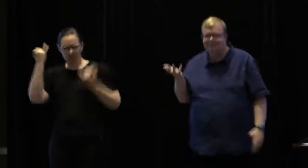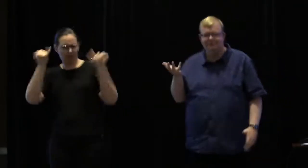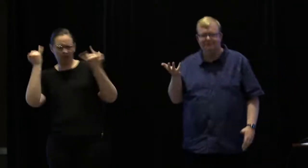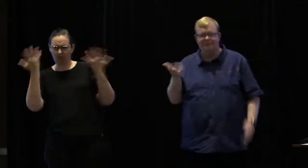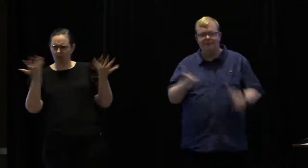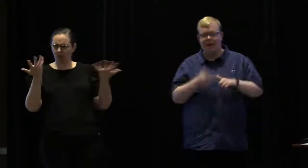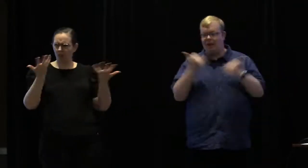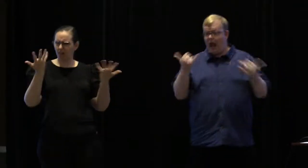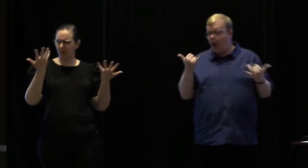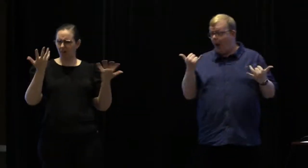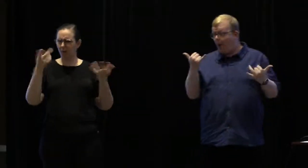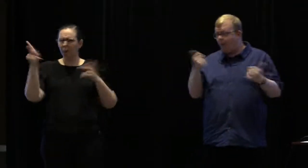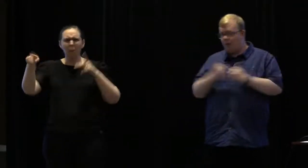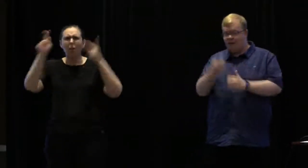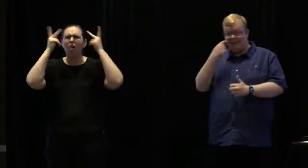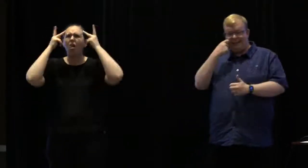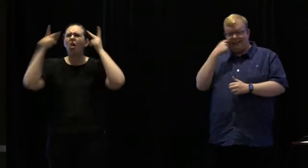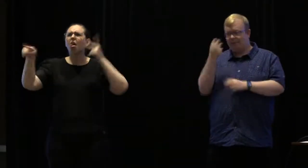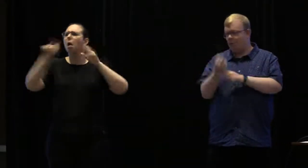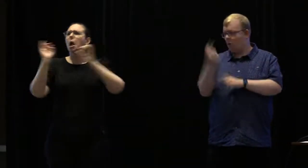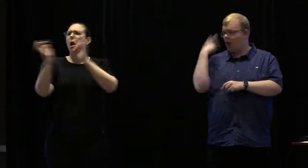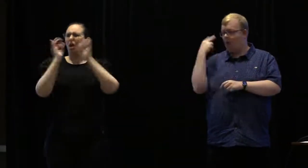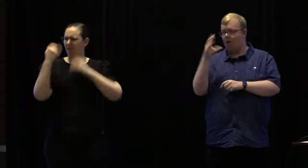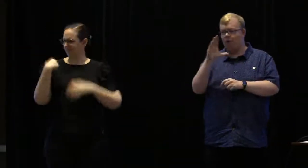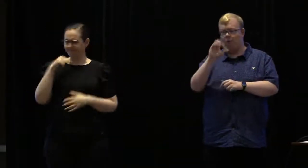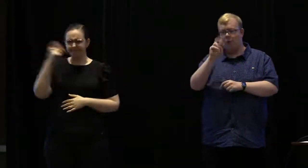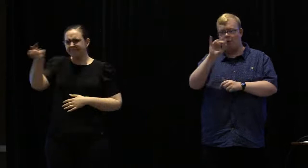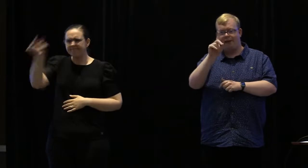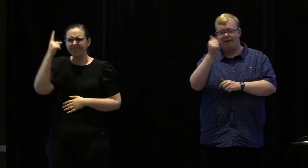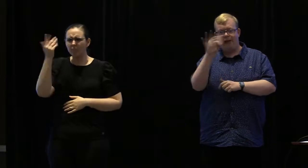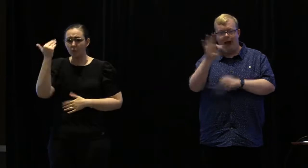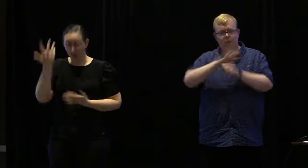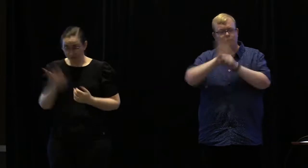so strangely? What's going on? People seem to be quite paranoid.